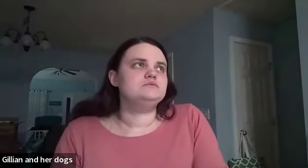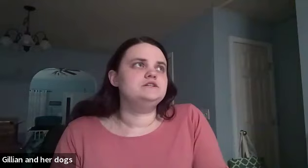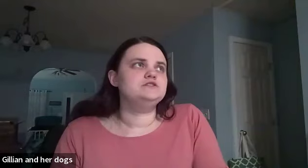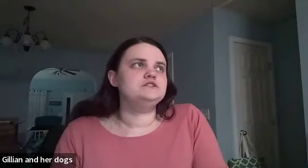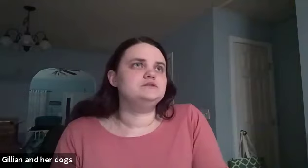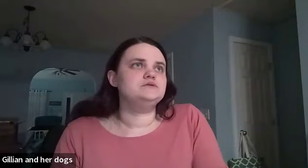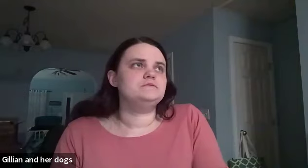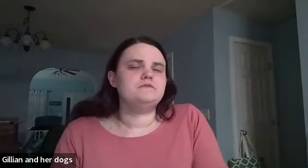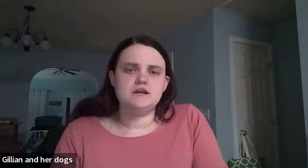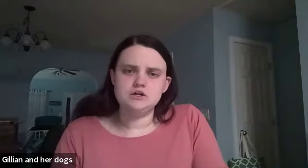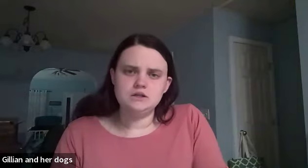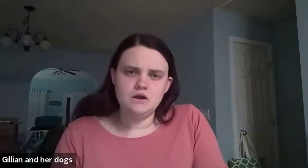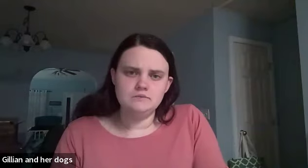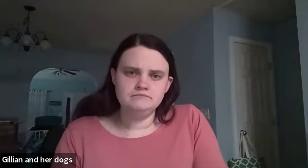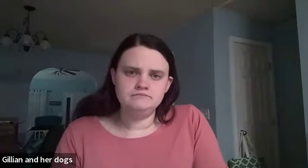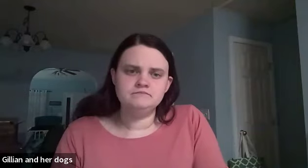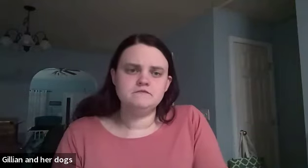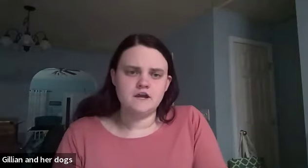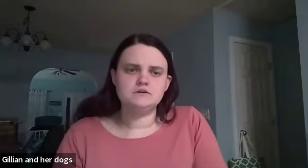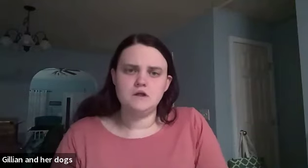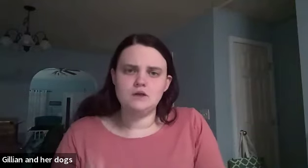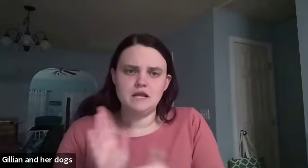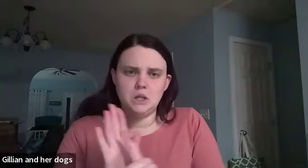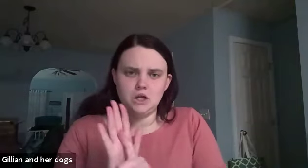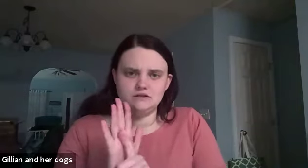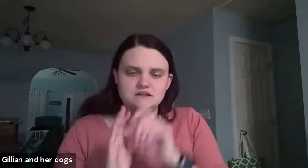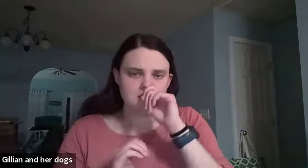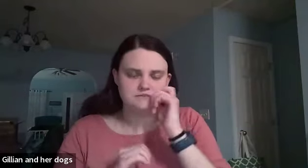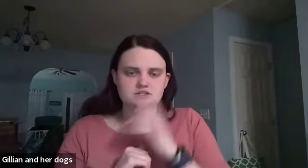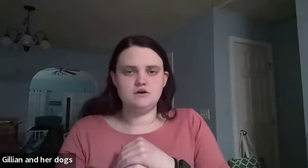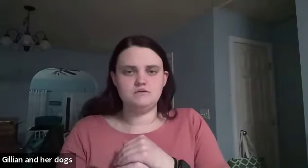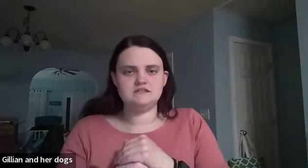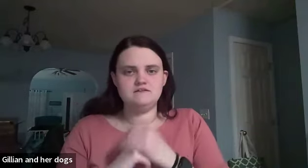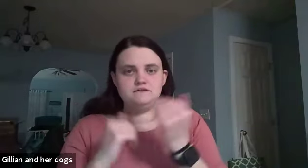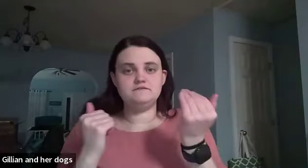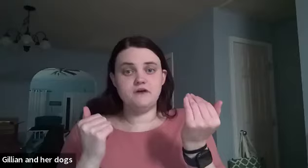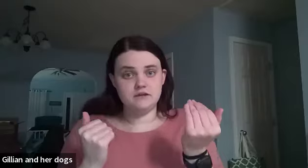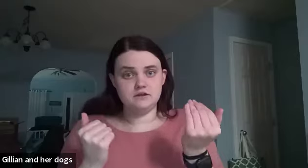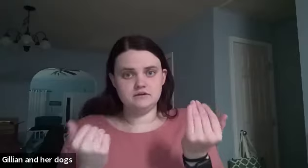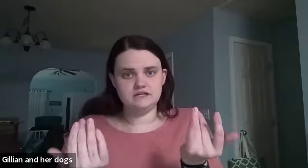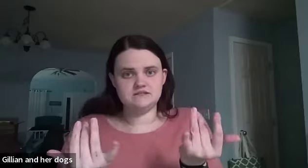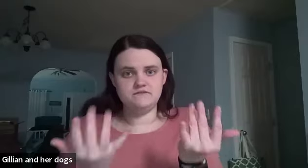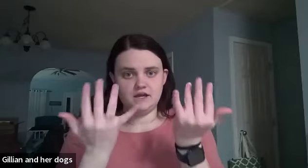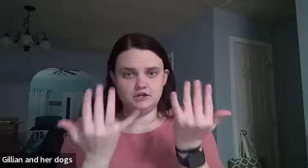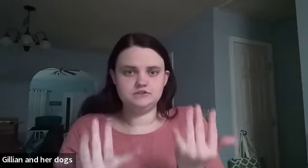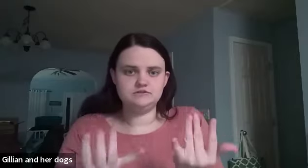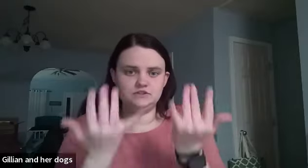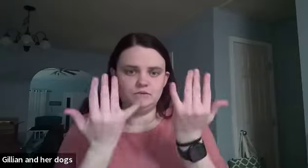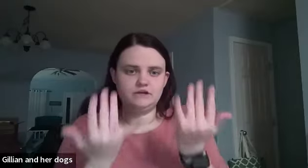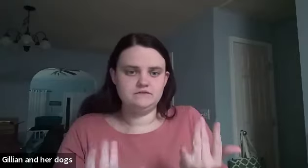we usually do fire alarm, and alert. So the sign for fire is fire. So you wiggle your